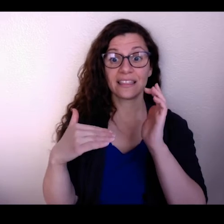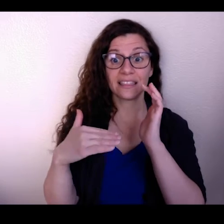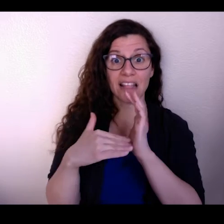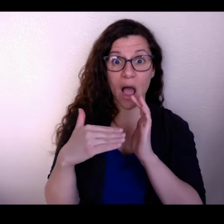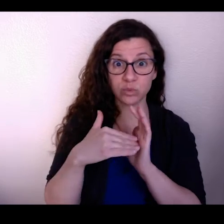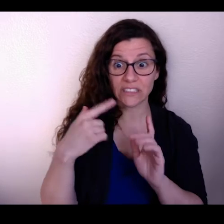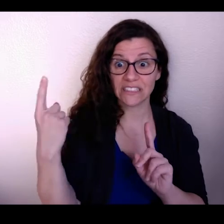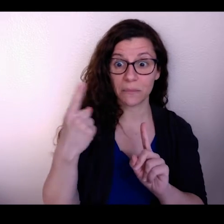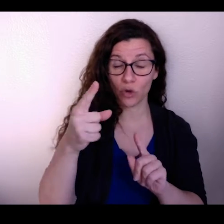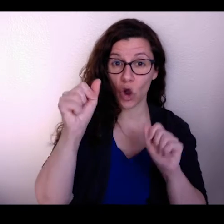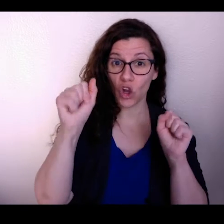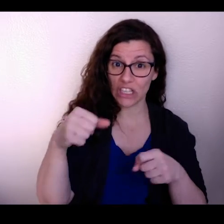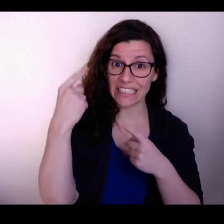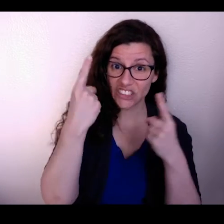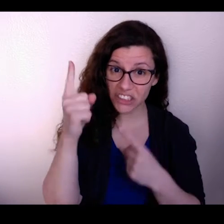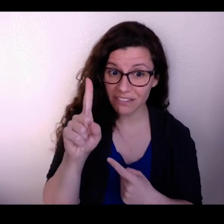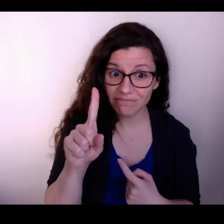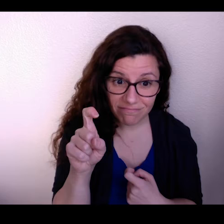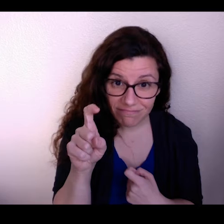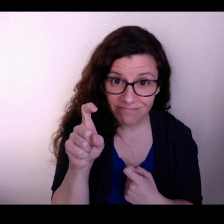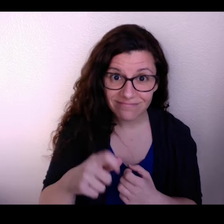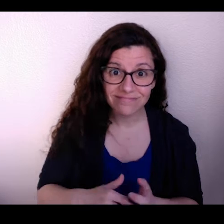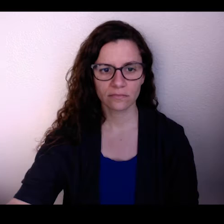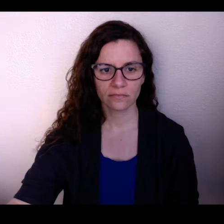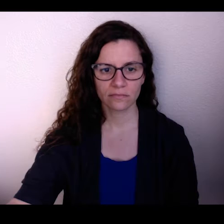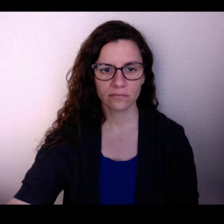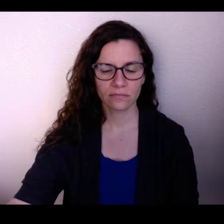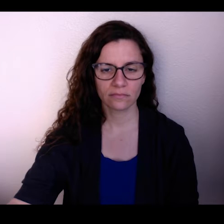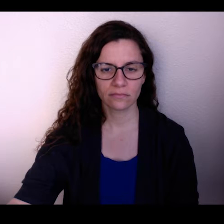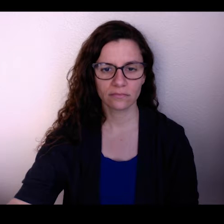own. But is 1,000 something you could consider?